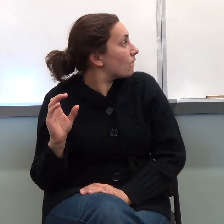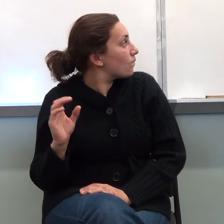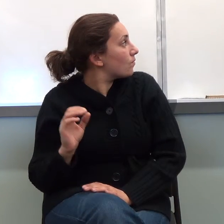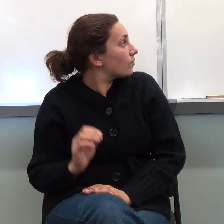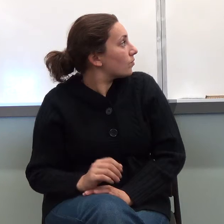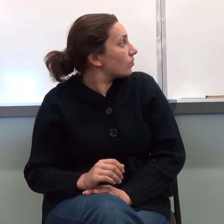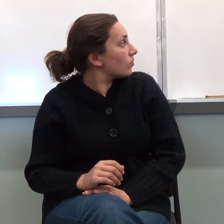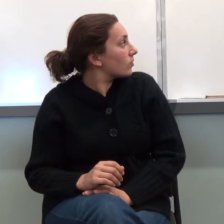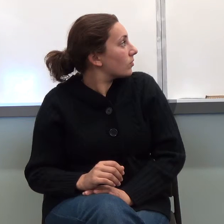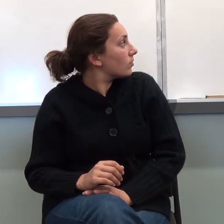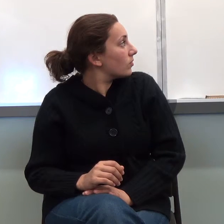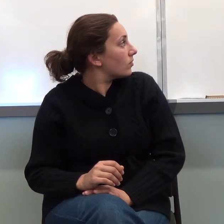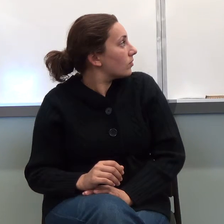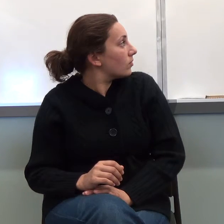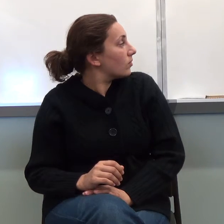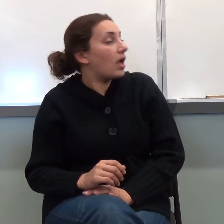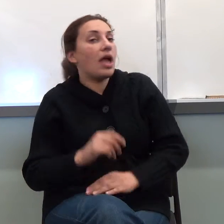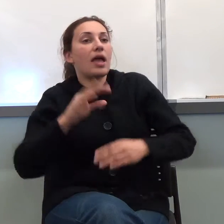and attach the percent sign.